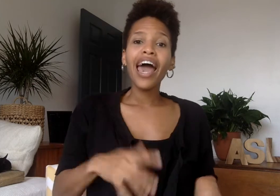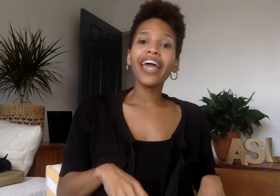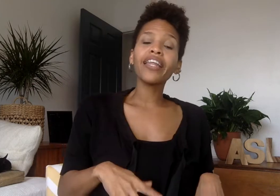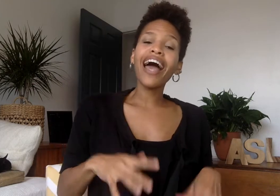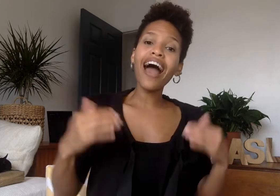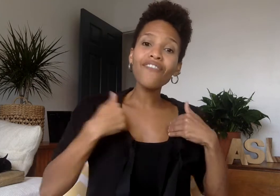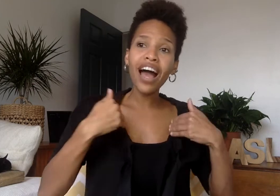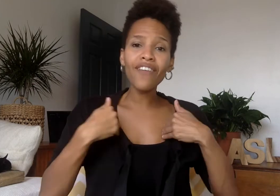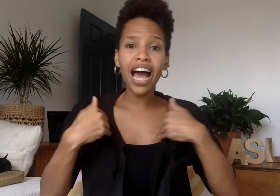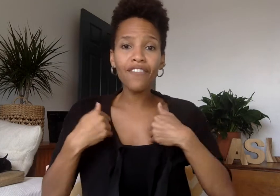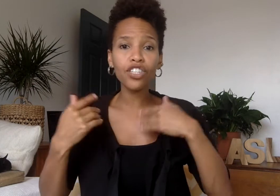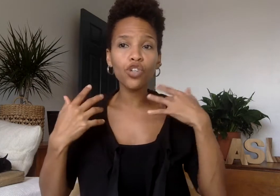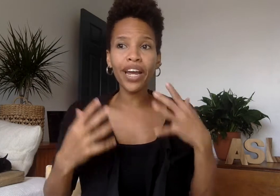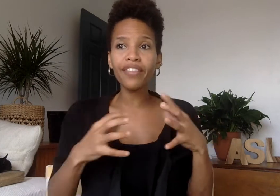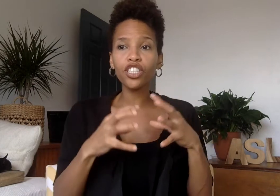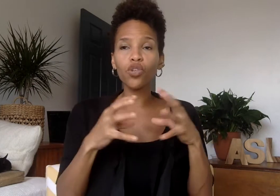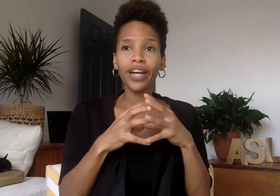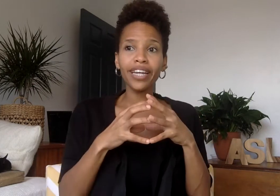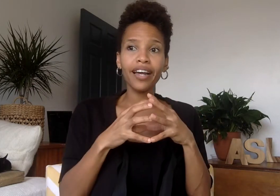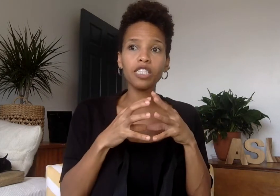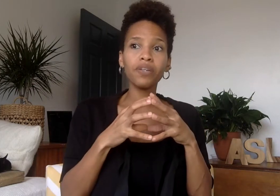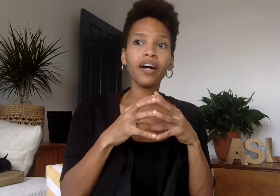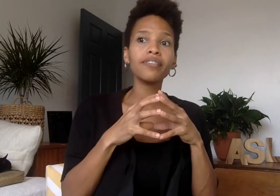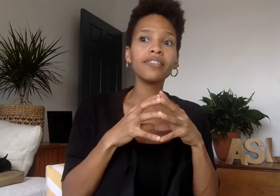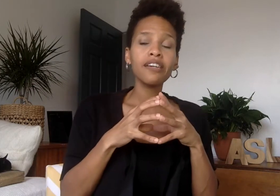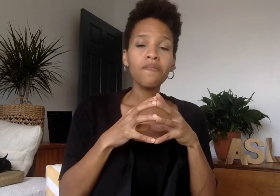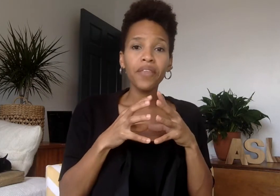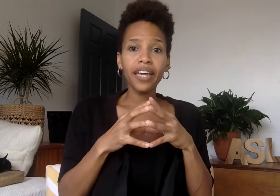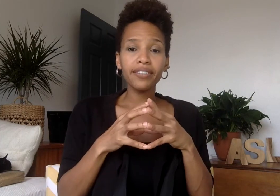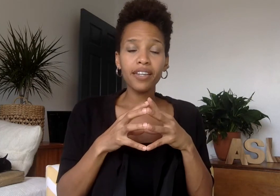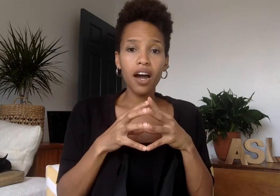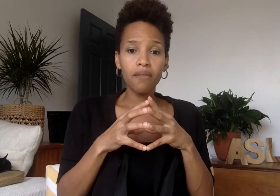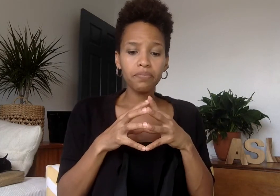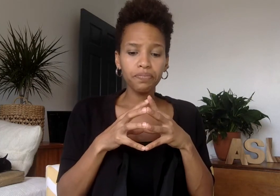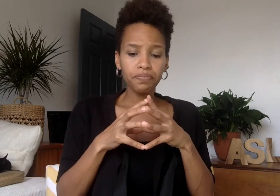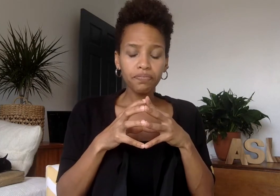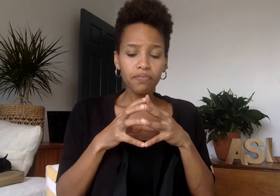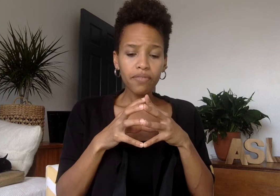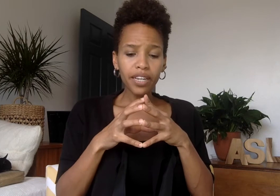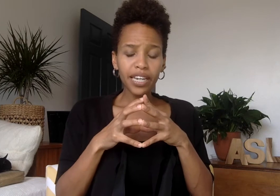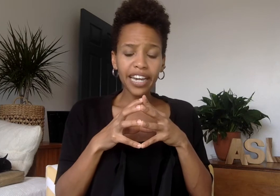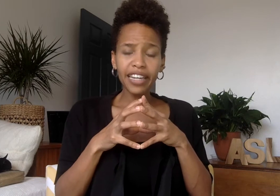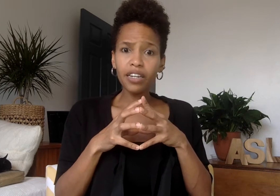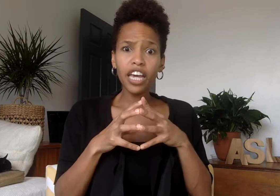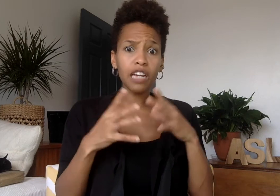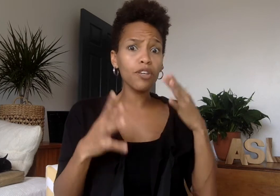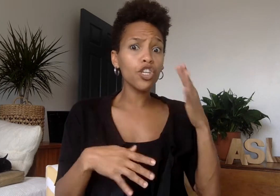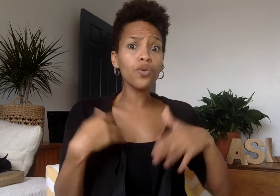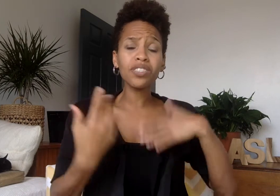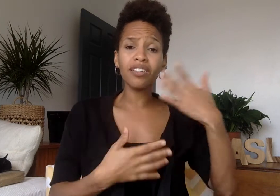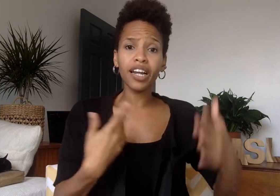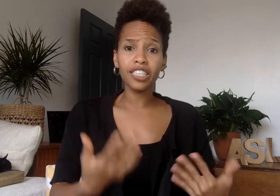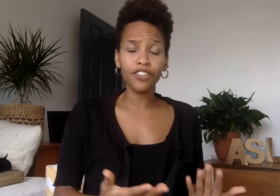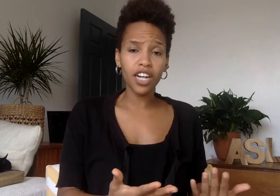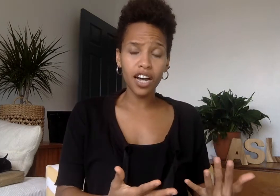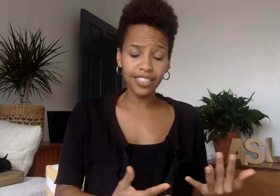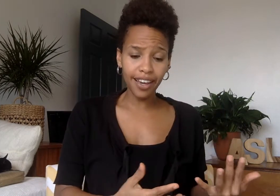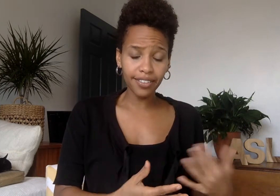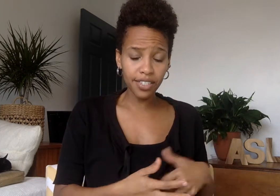And have is a great thing to recognize because it's it can be used in a lot of different contexts.